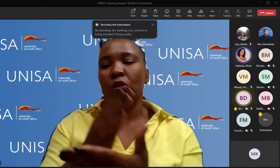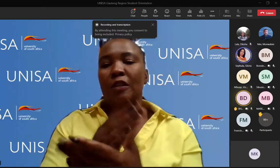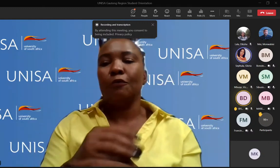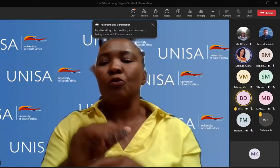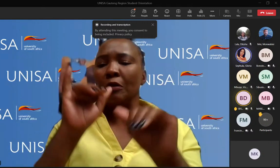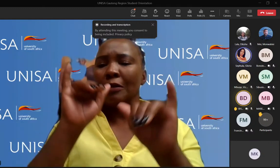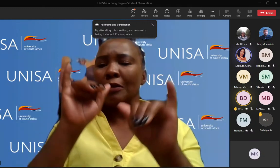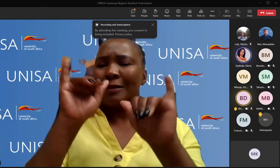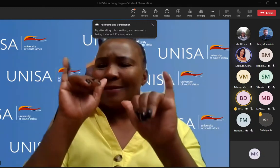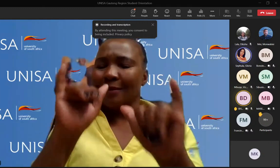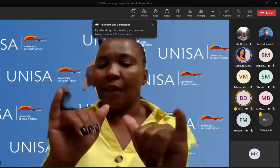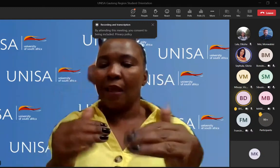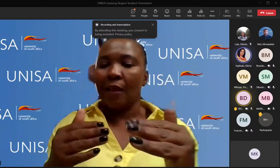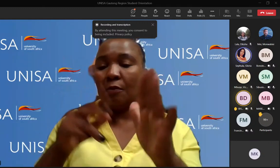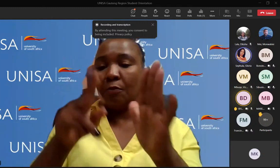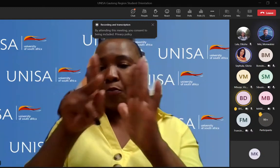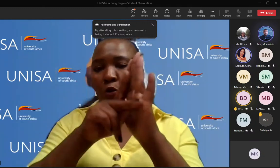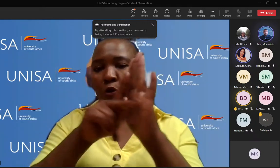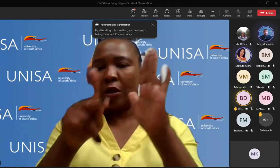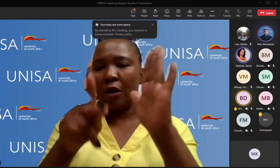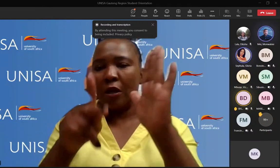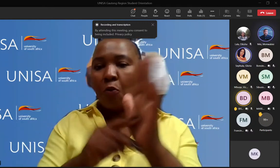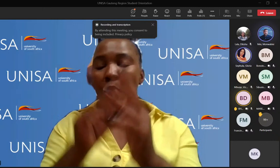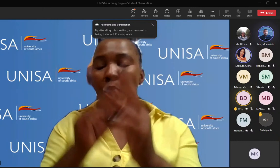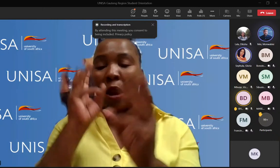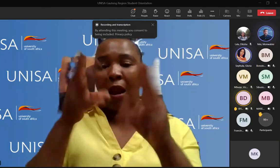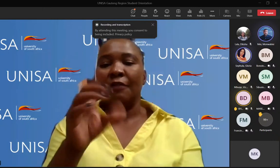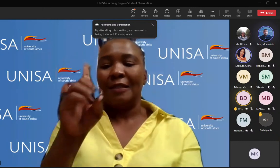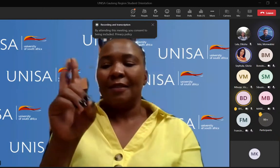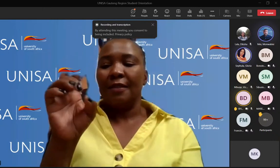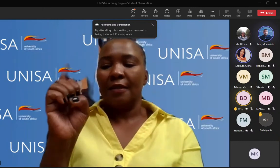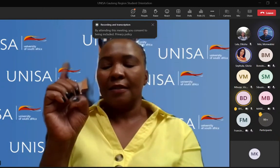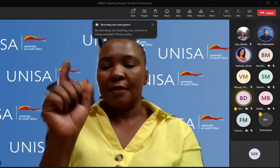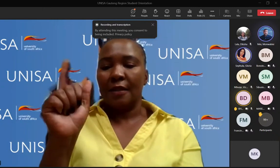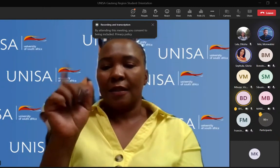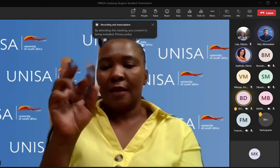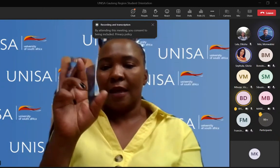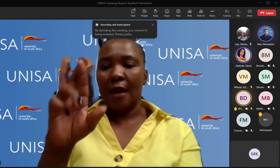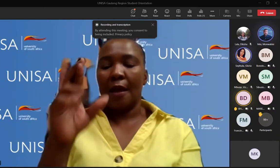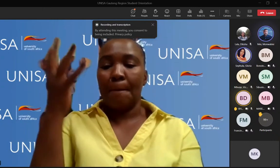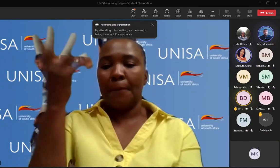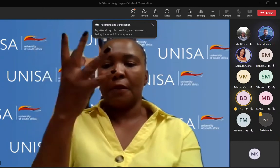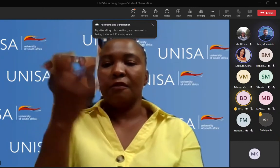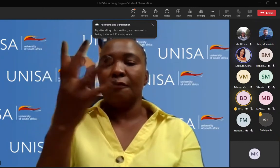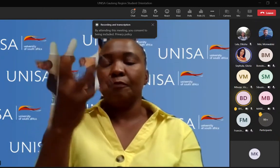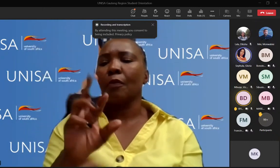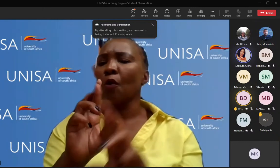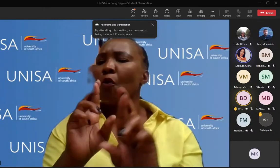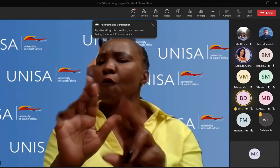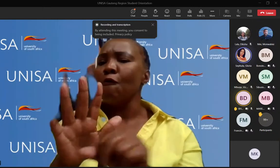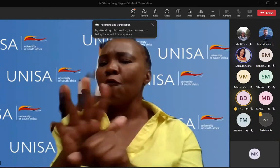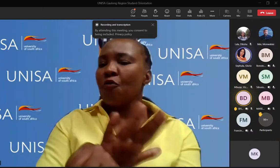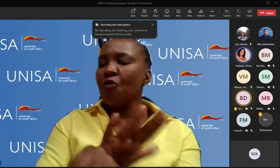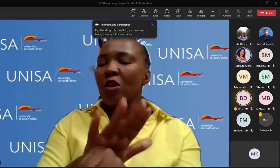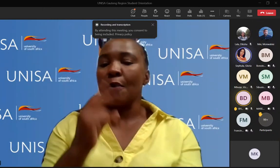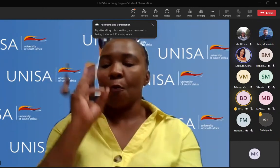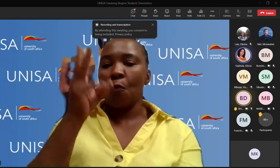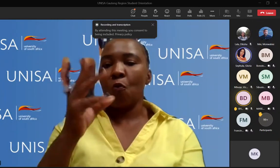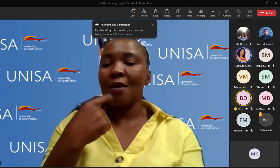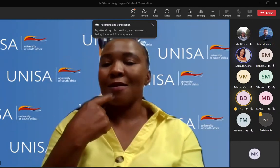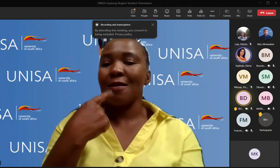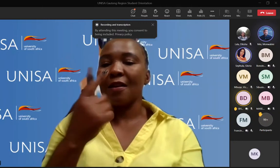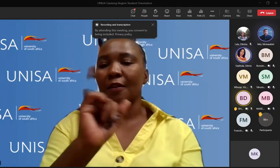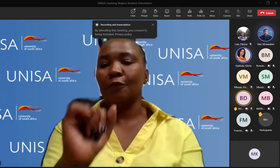the program we are going to be having dsar making presentations um hopefully they'll be able to answer your question with their